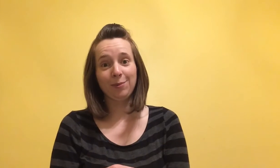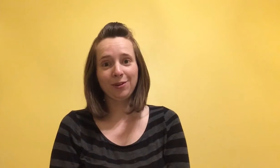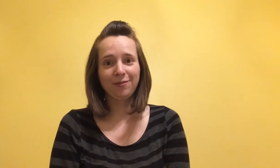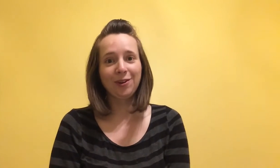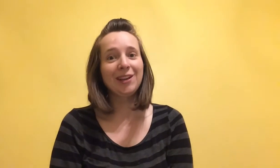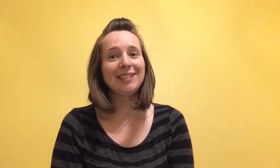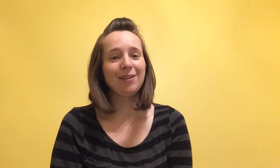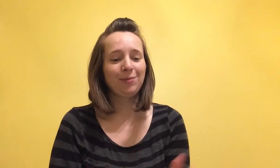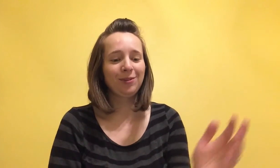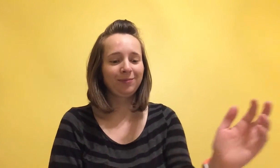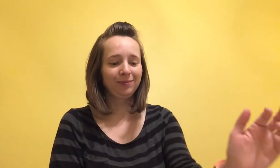grasshopper for an example.